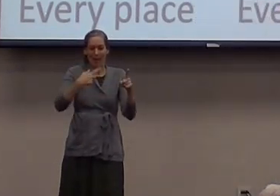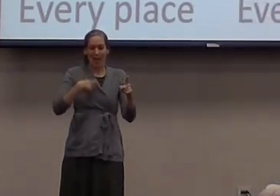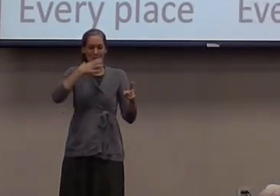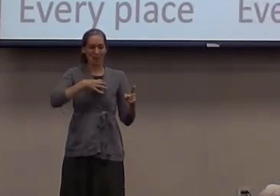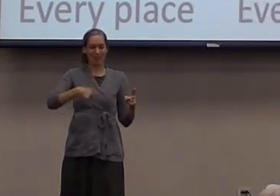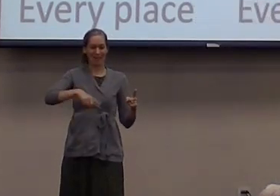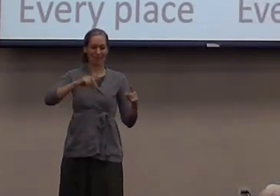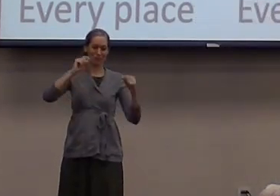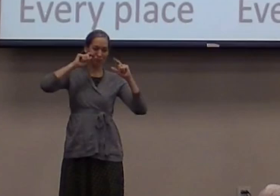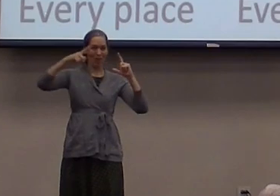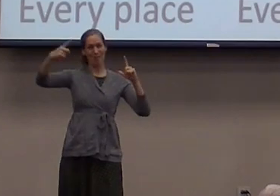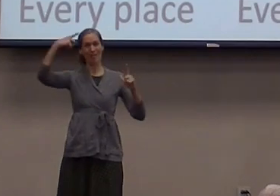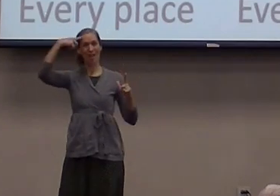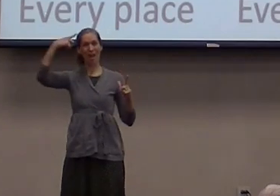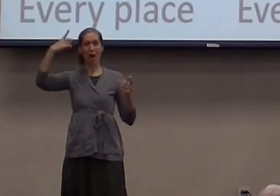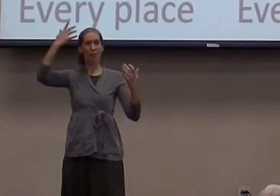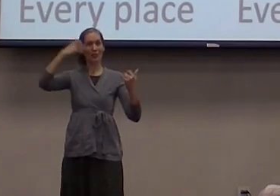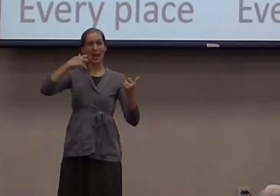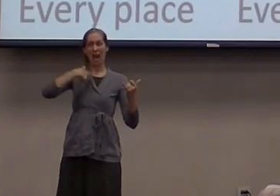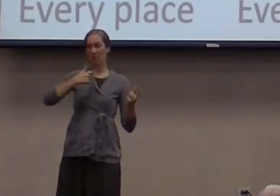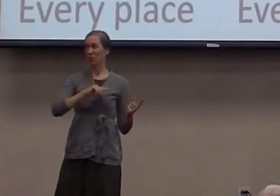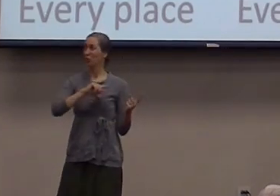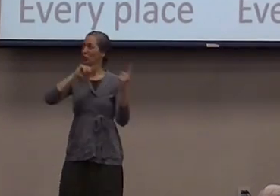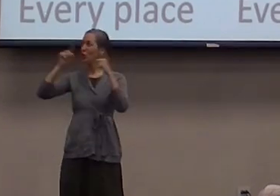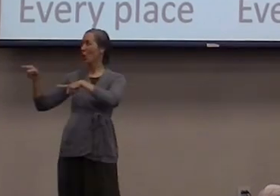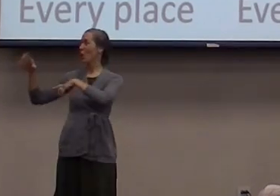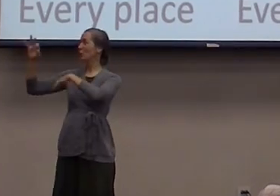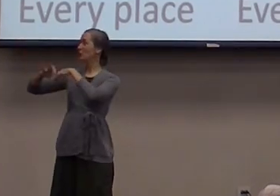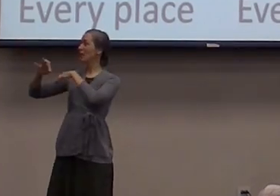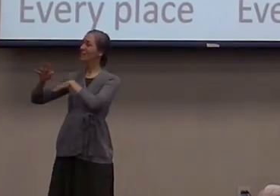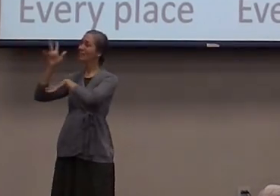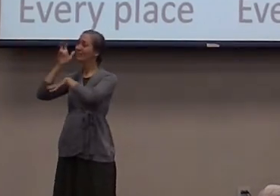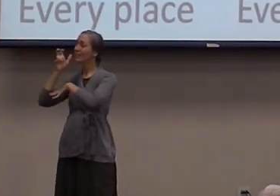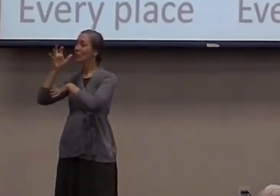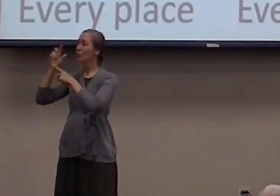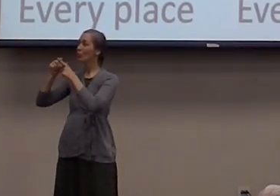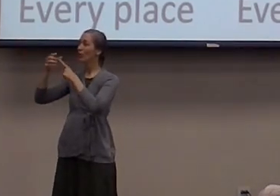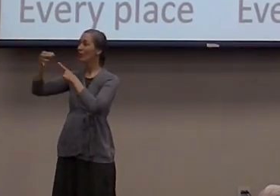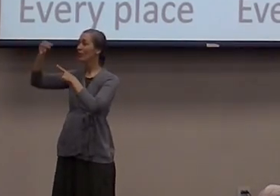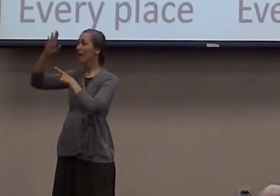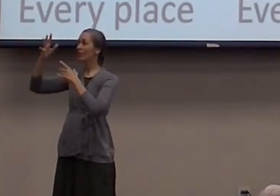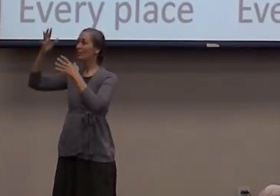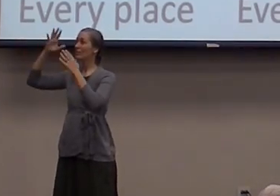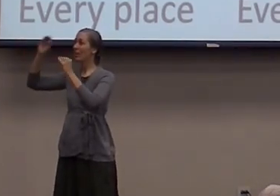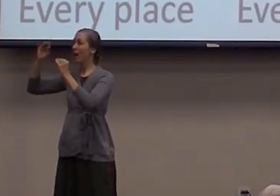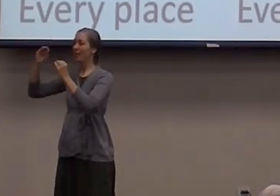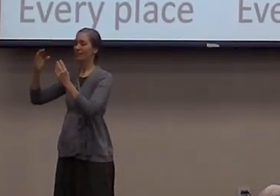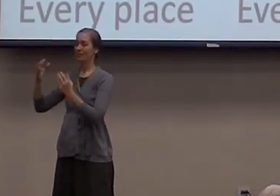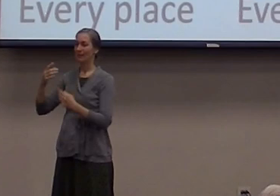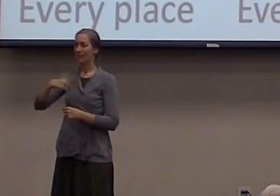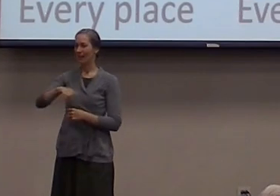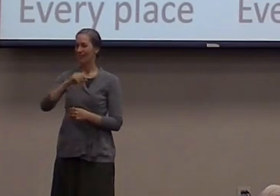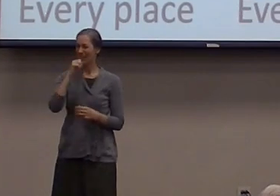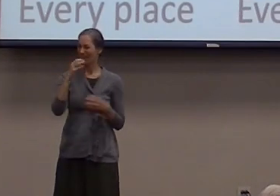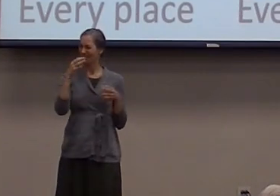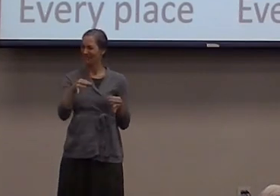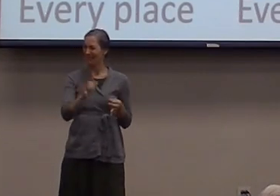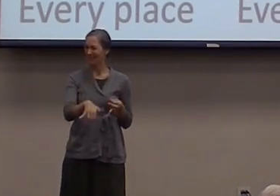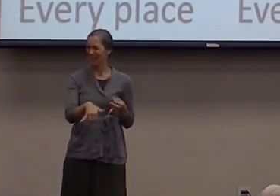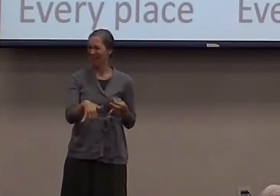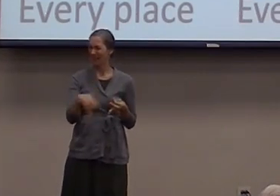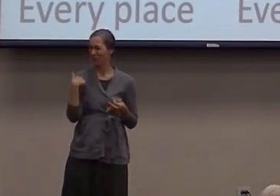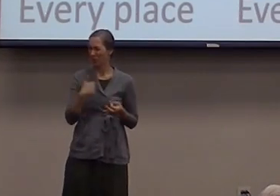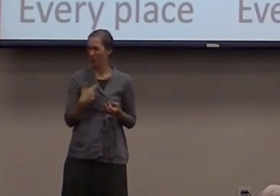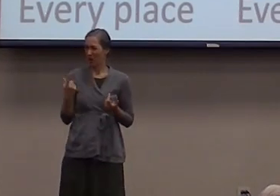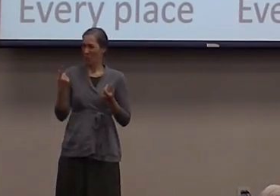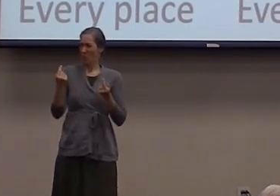Sunset today. I'm just going to listen to the Word of God being taught. But they're not making that decision. So we have to mobilize. And we have